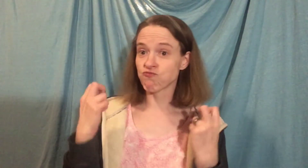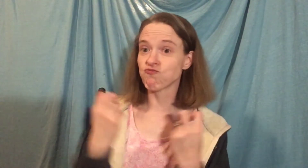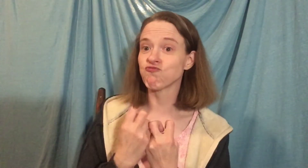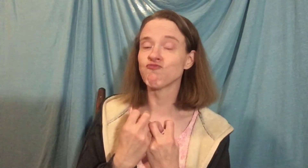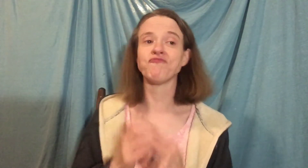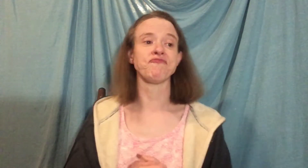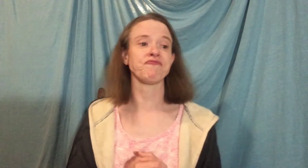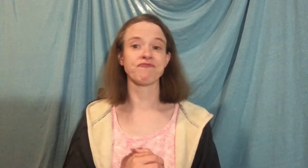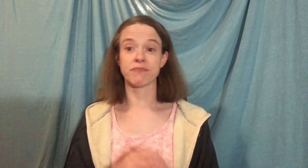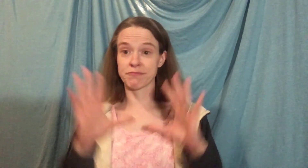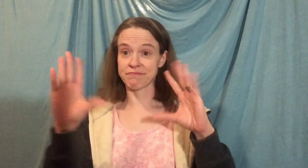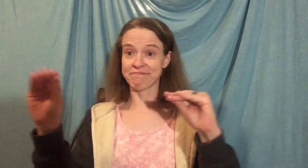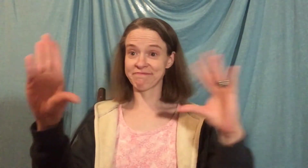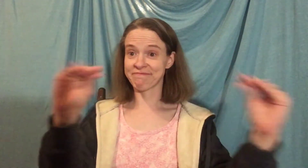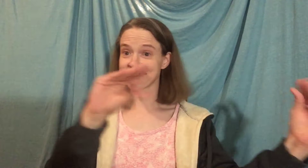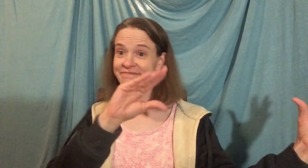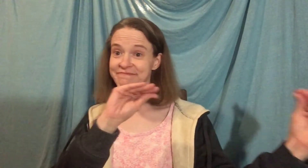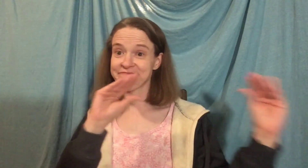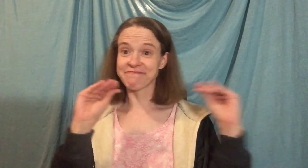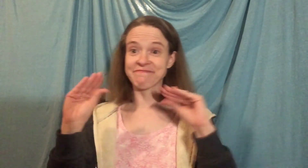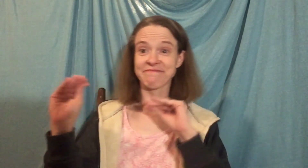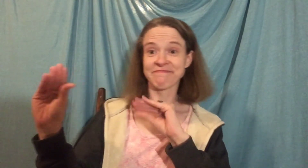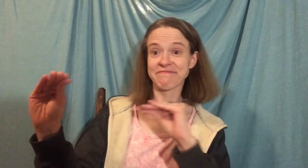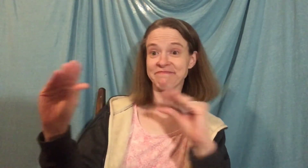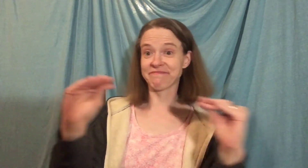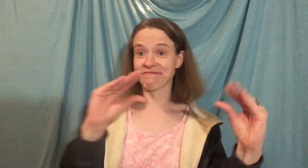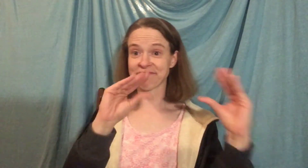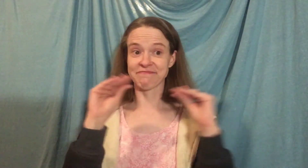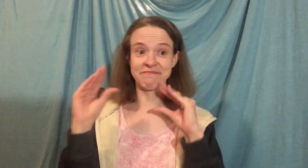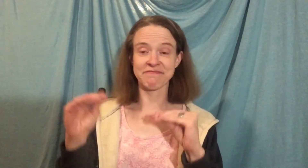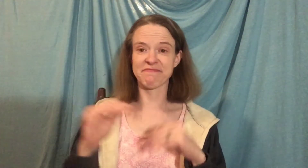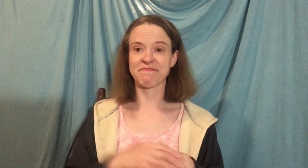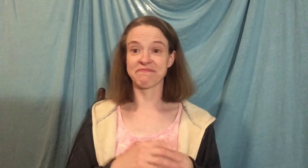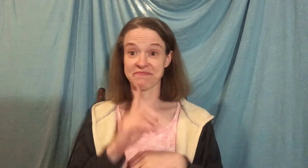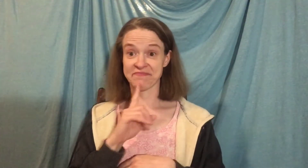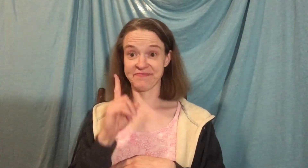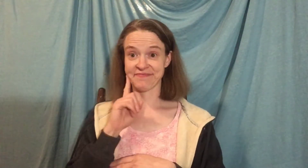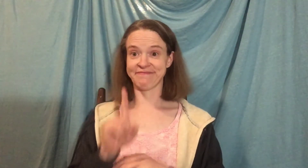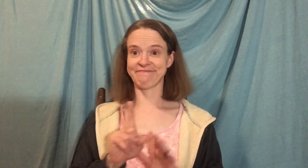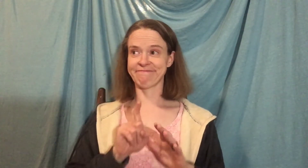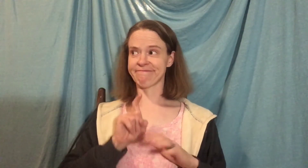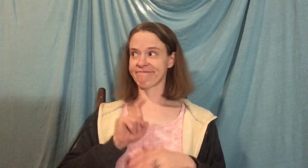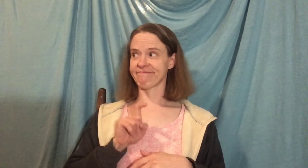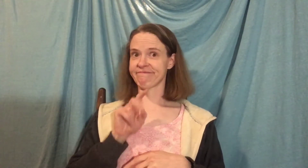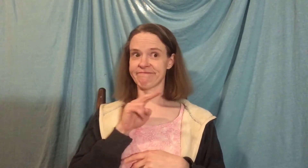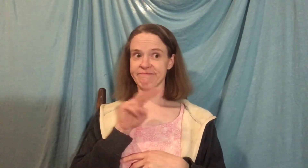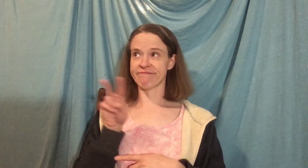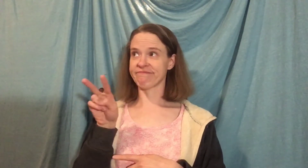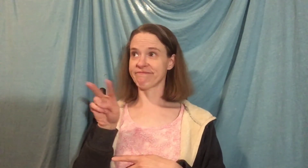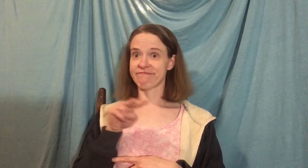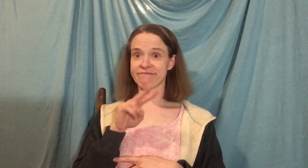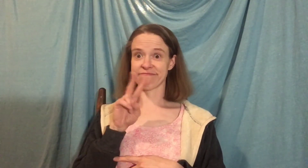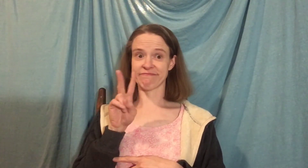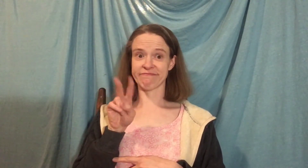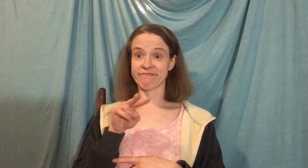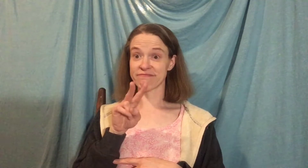The family's sitting around and everybody's talking, and the deaf person is sitting there watching